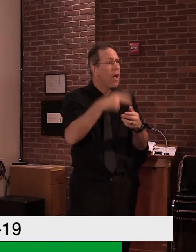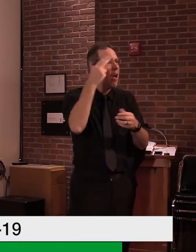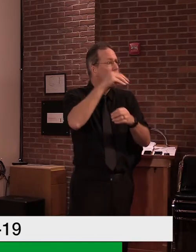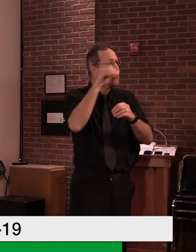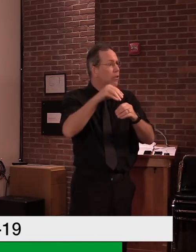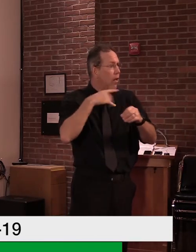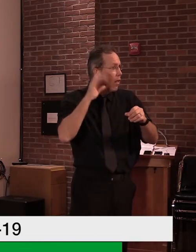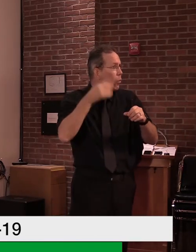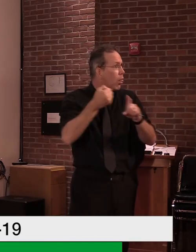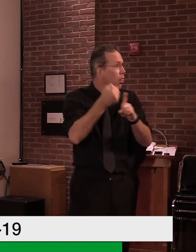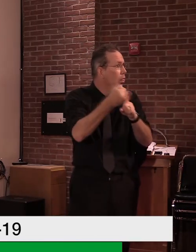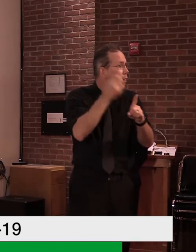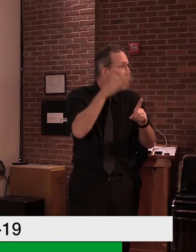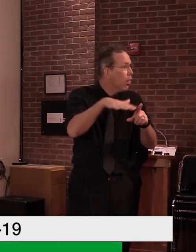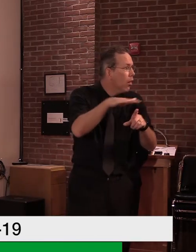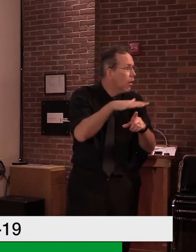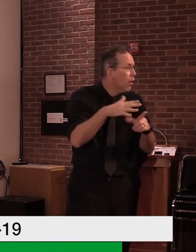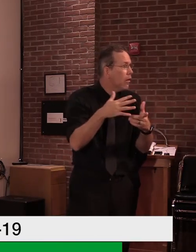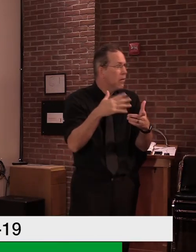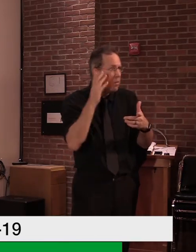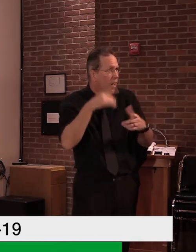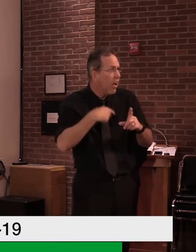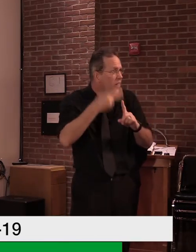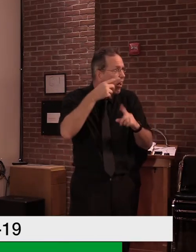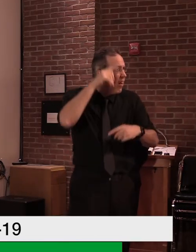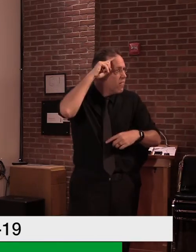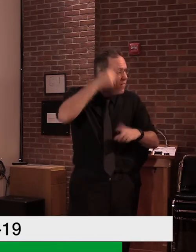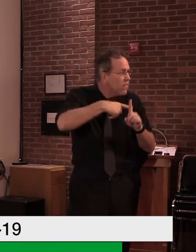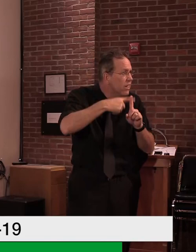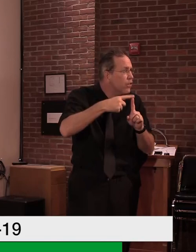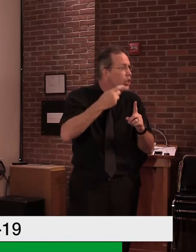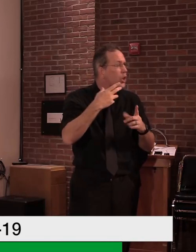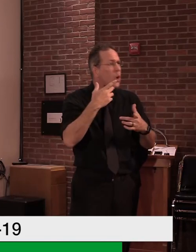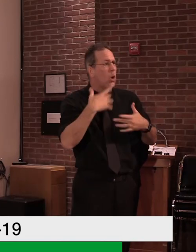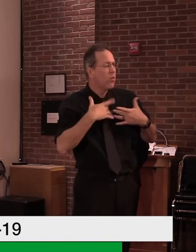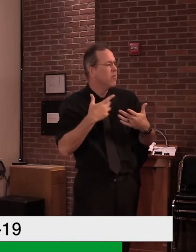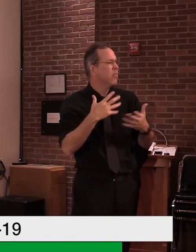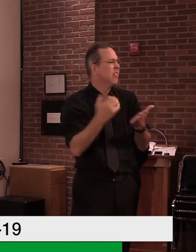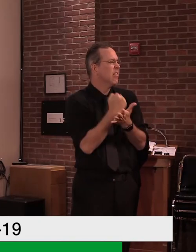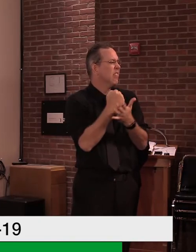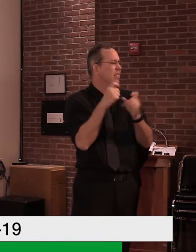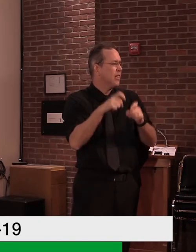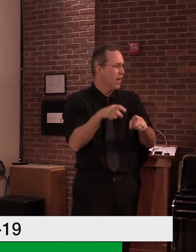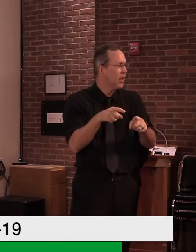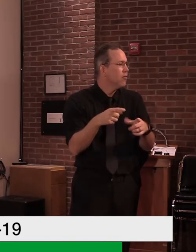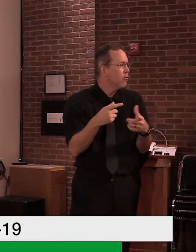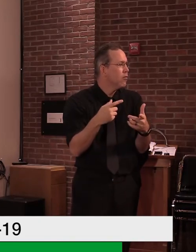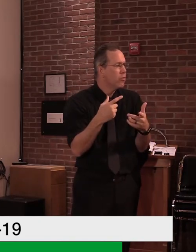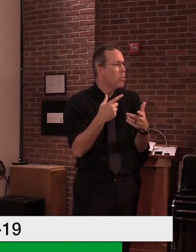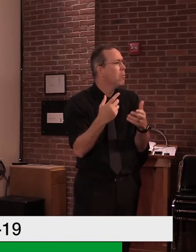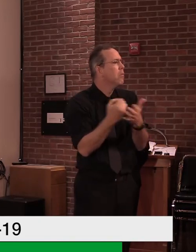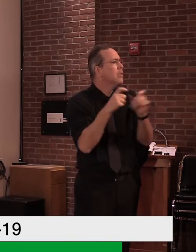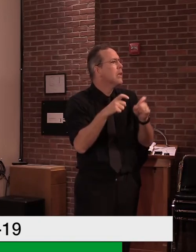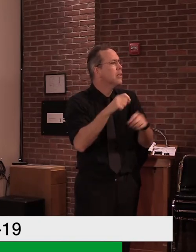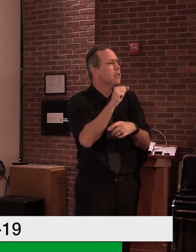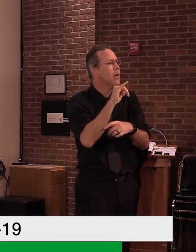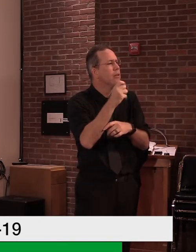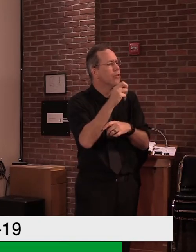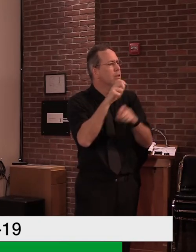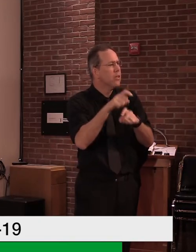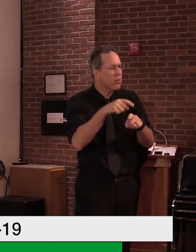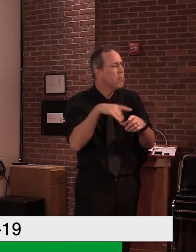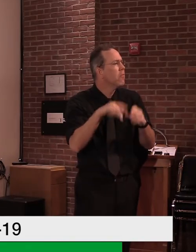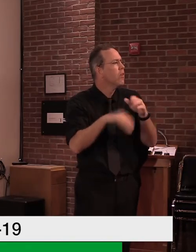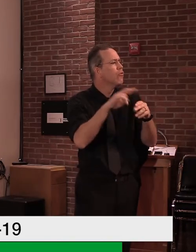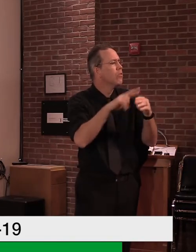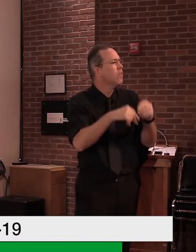the symptoms of COVID, and you can get that result in 15 minutes, that can do wonders for how the nursing home behaves with regard to